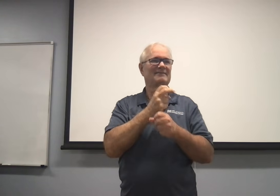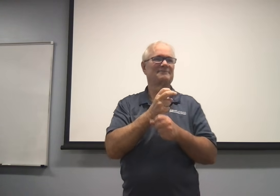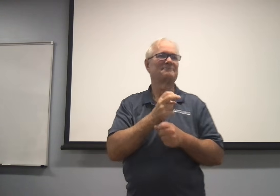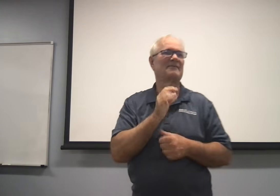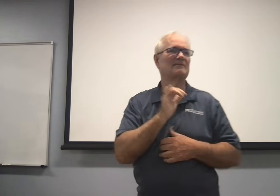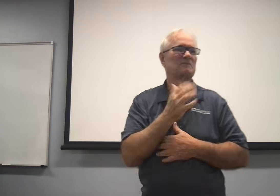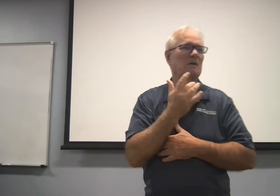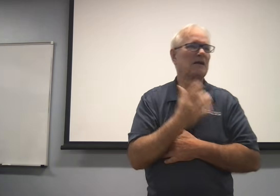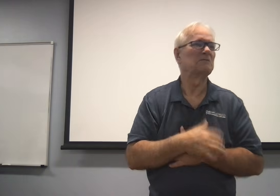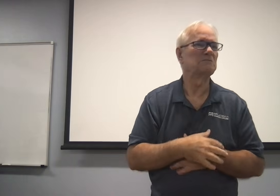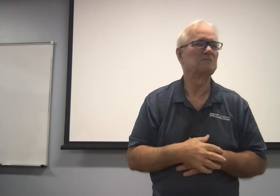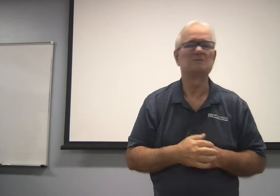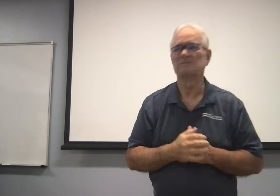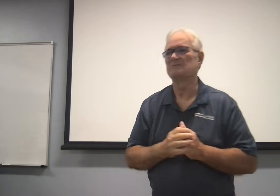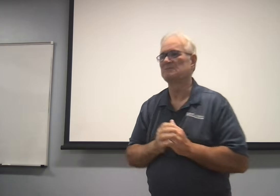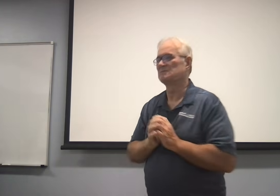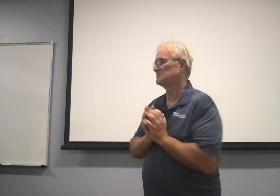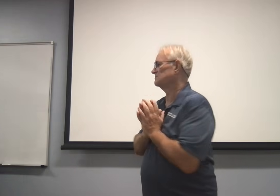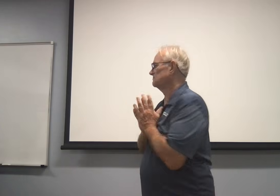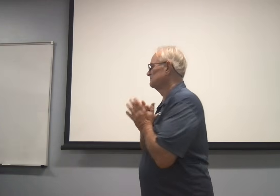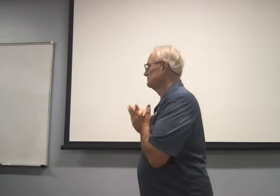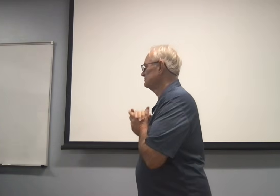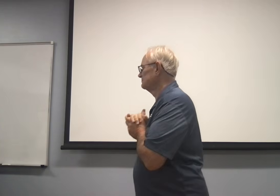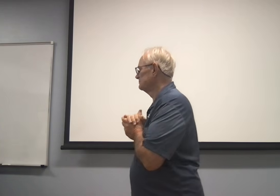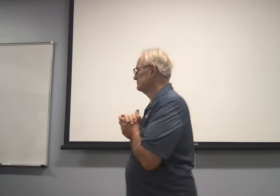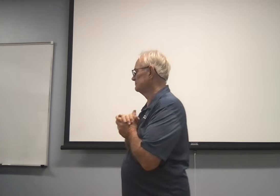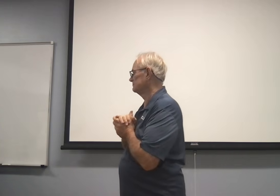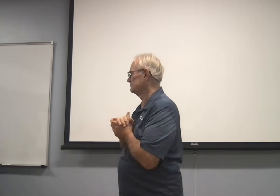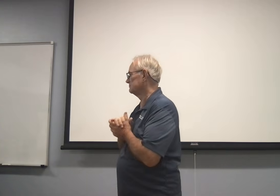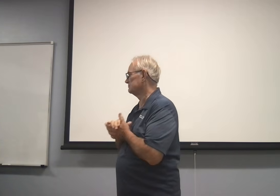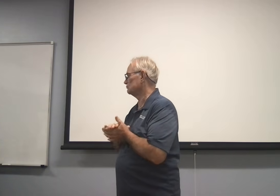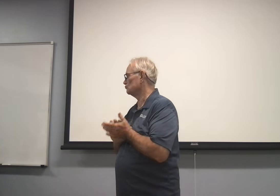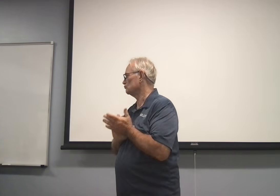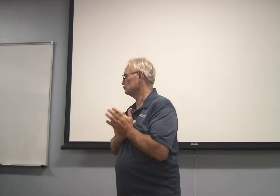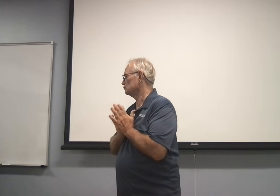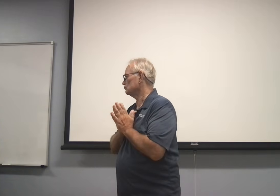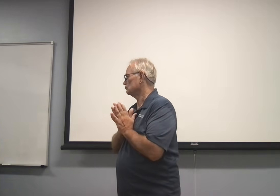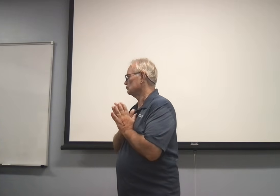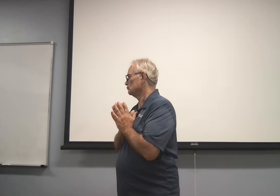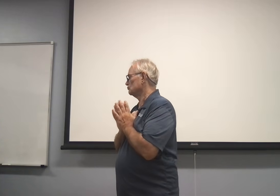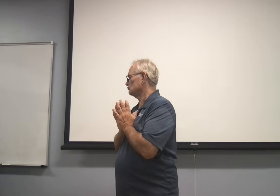it's hard. That's why we do it in that specific direction.